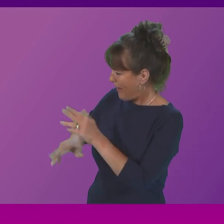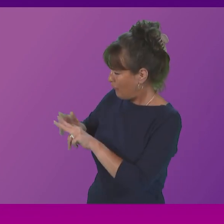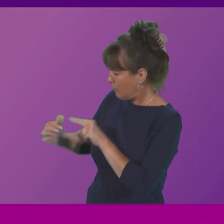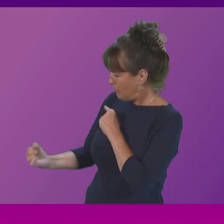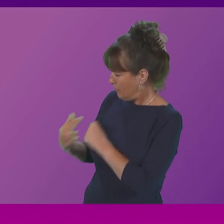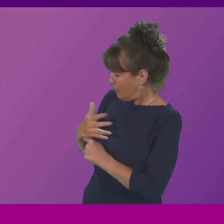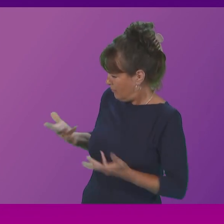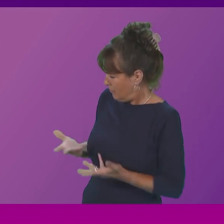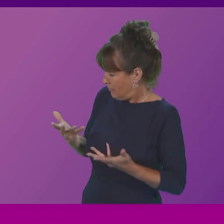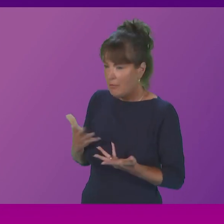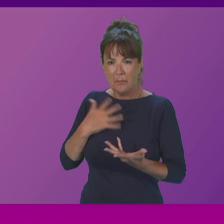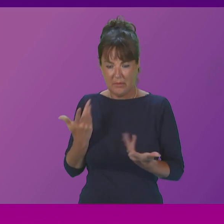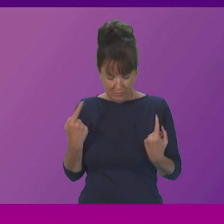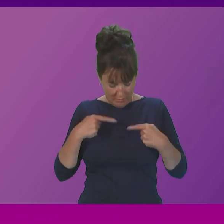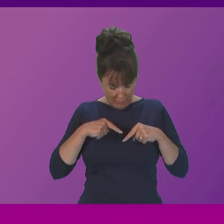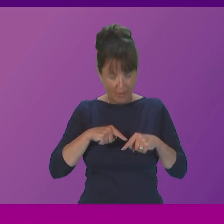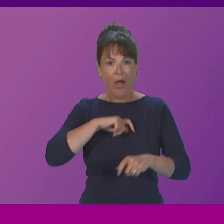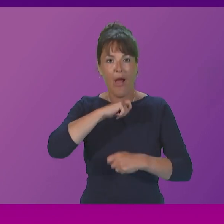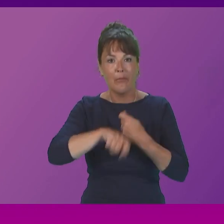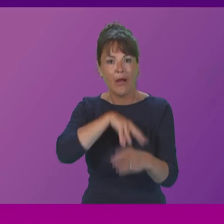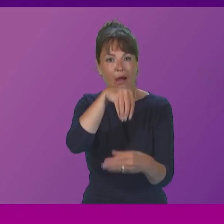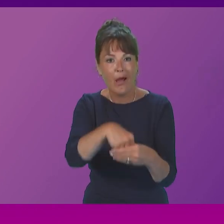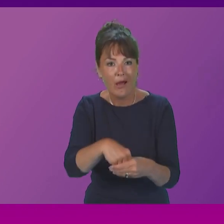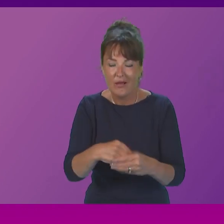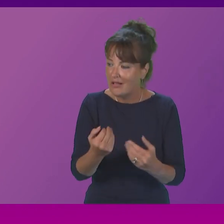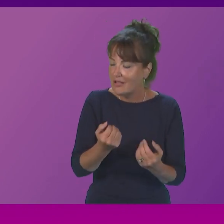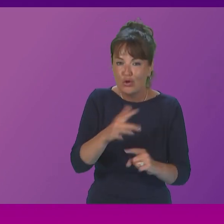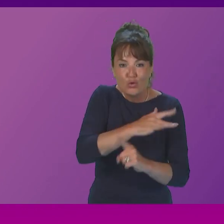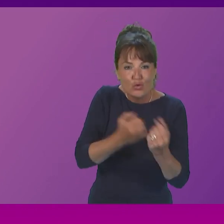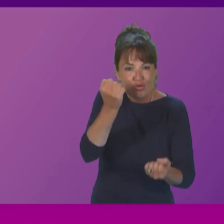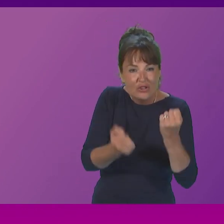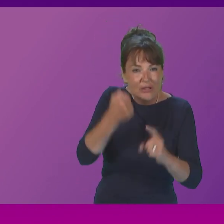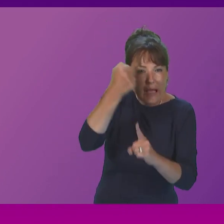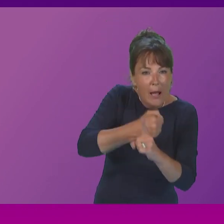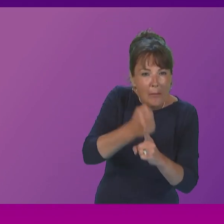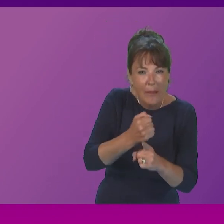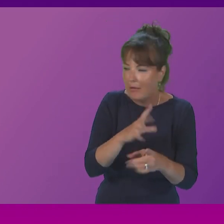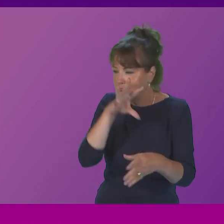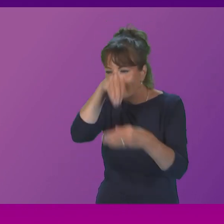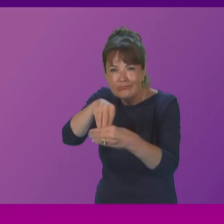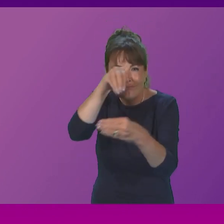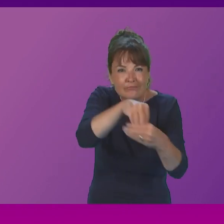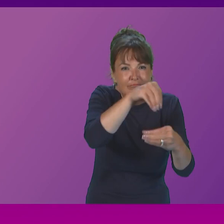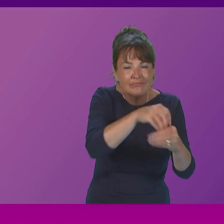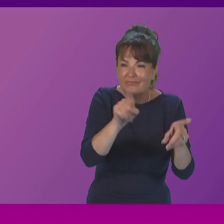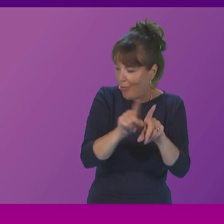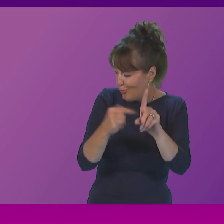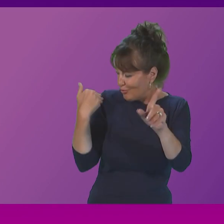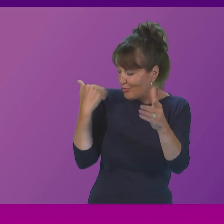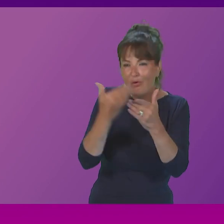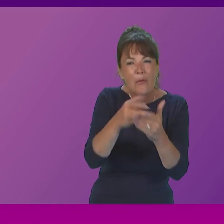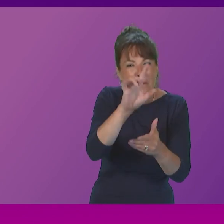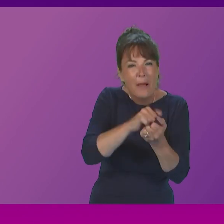activism, in campaigns, in social justice campaigns, in things like the Make Poverty History campaign in the run-up to the